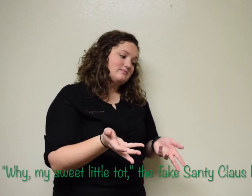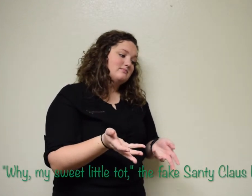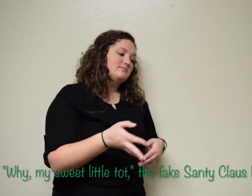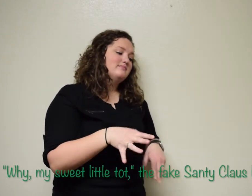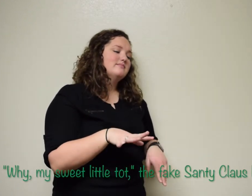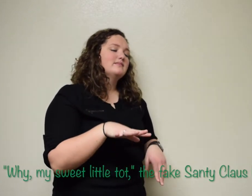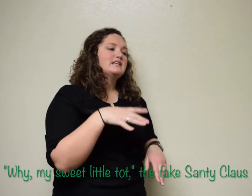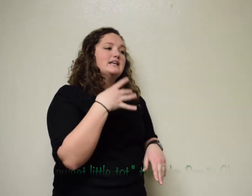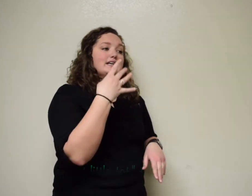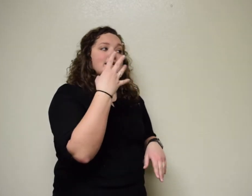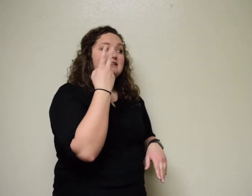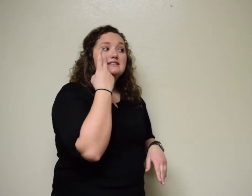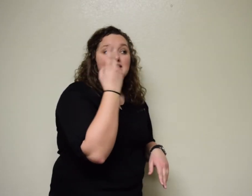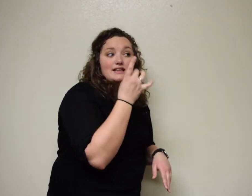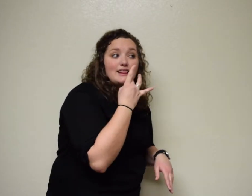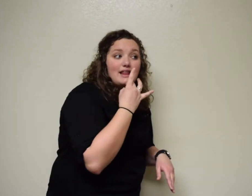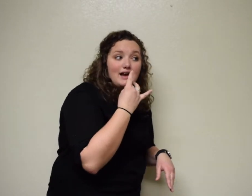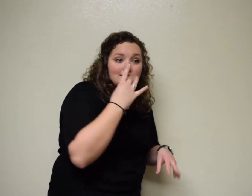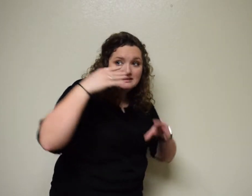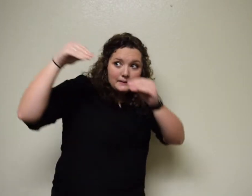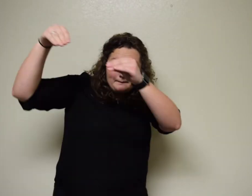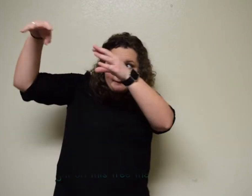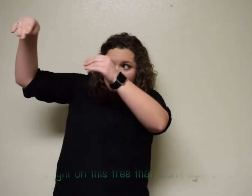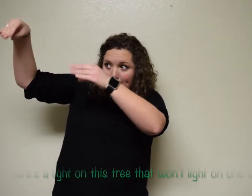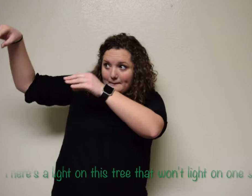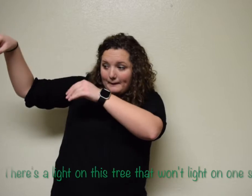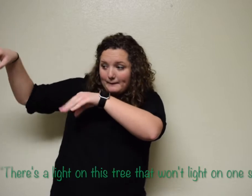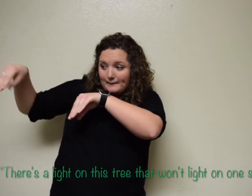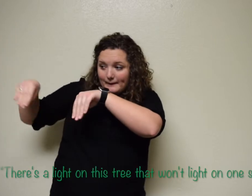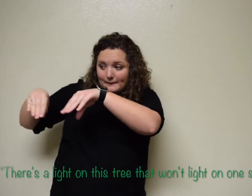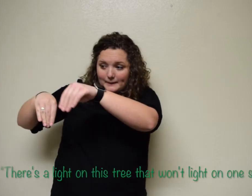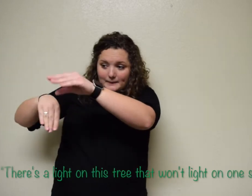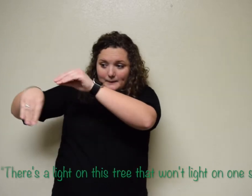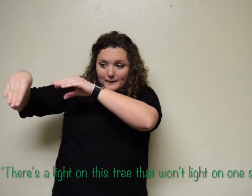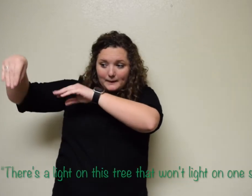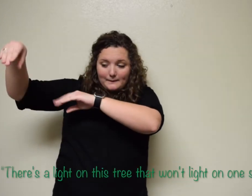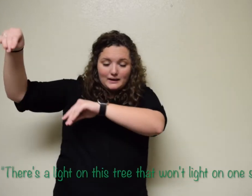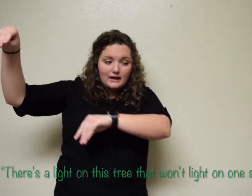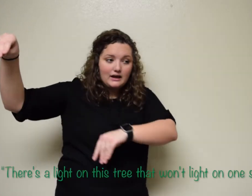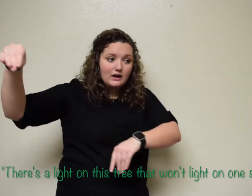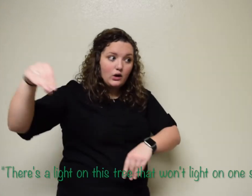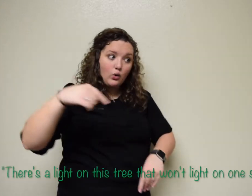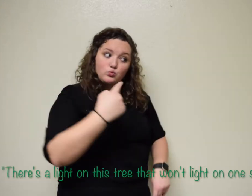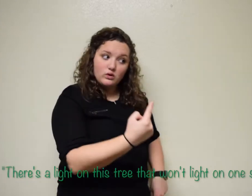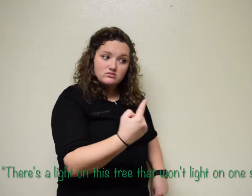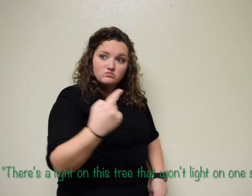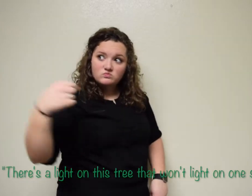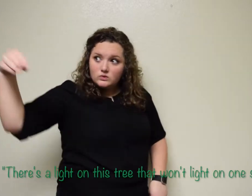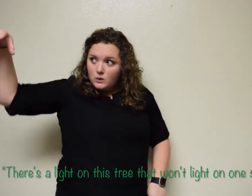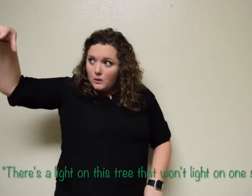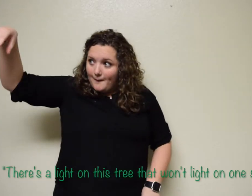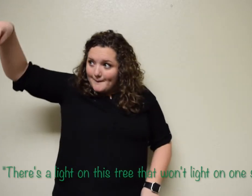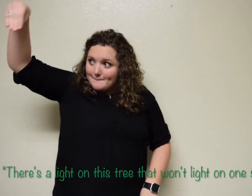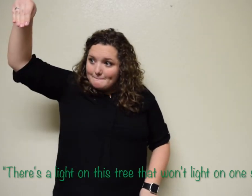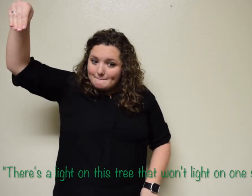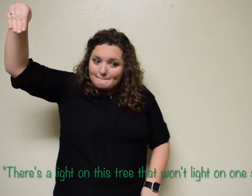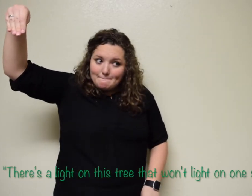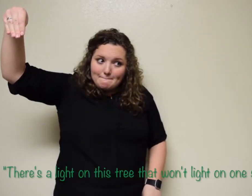my sweet little tart the fake Santa Claus lied there's a light on this tree that